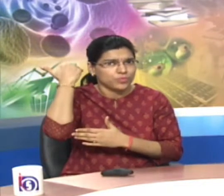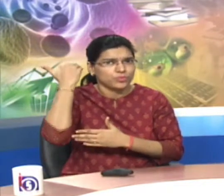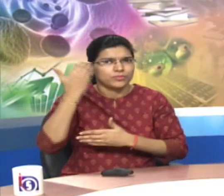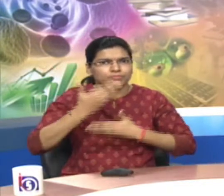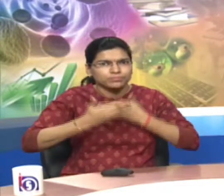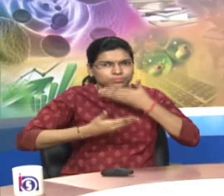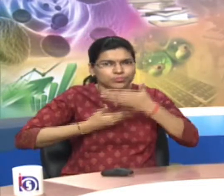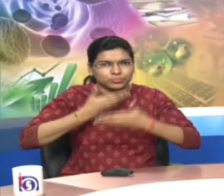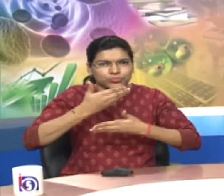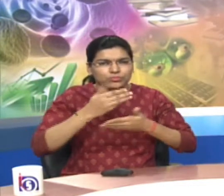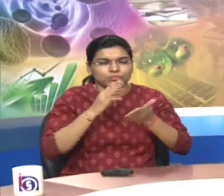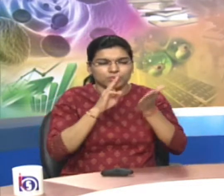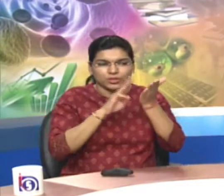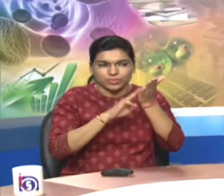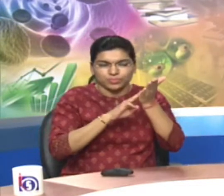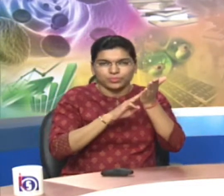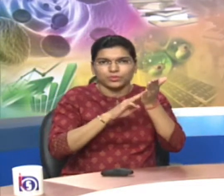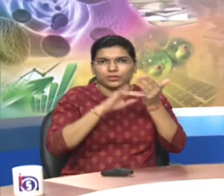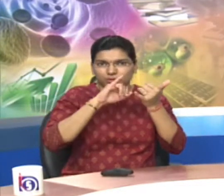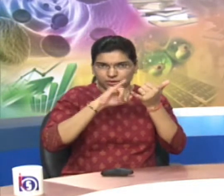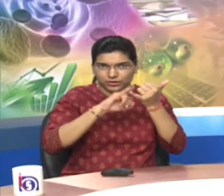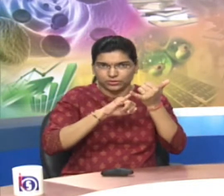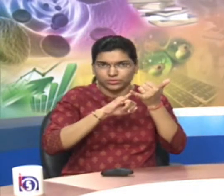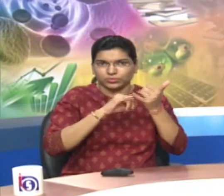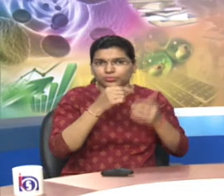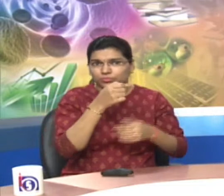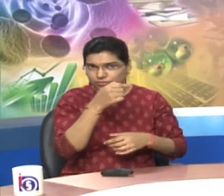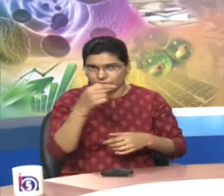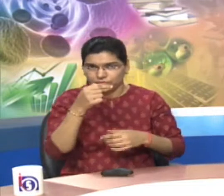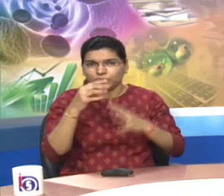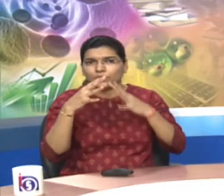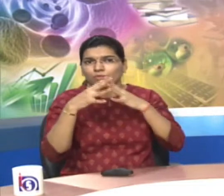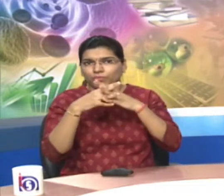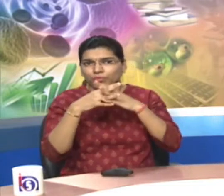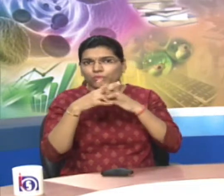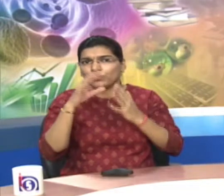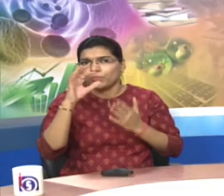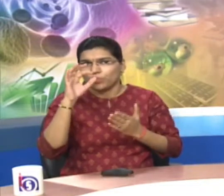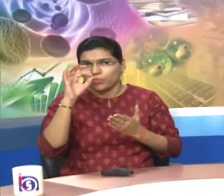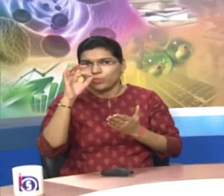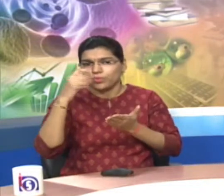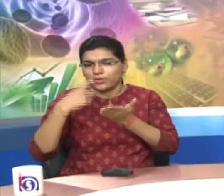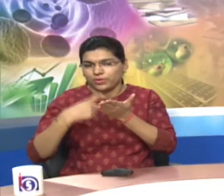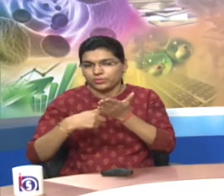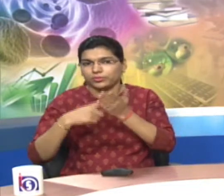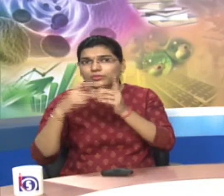In earlier chapter we learned MS Word.